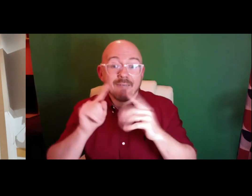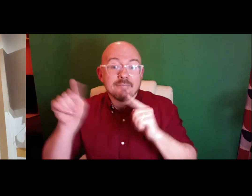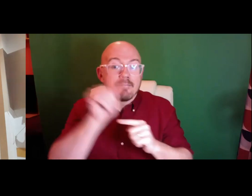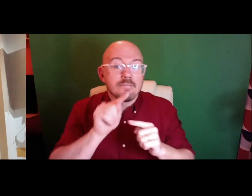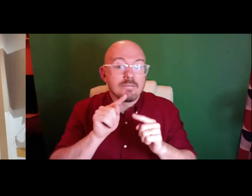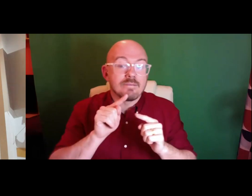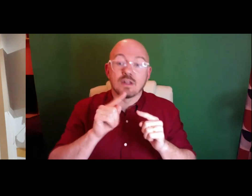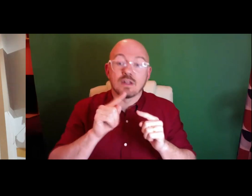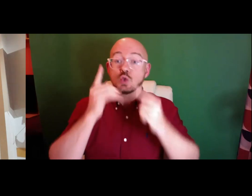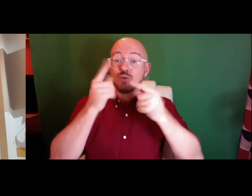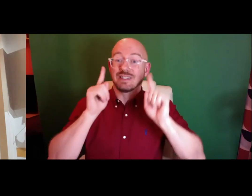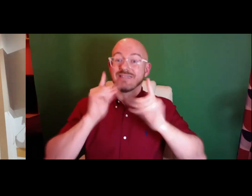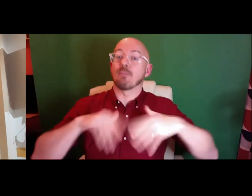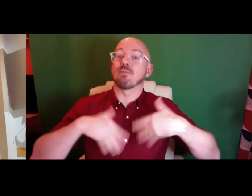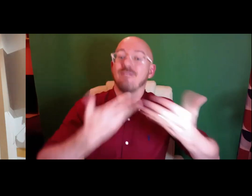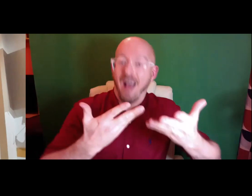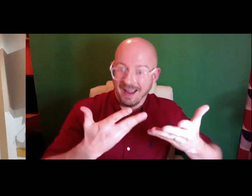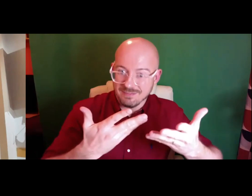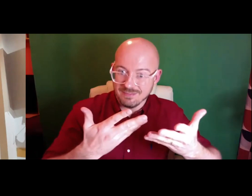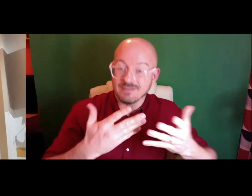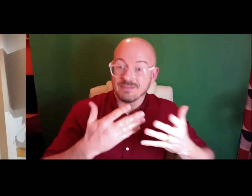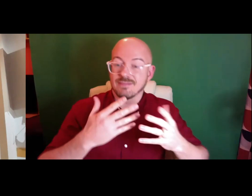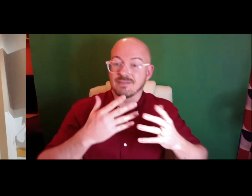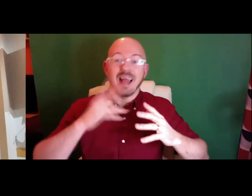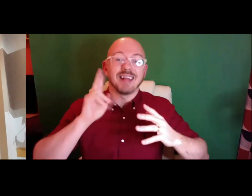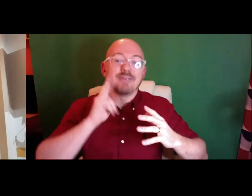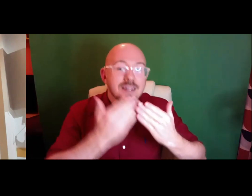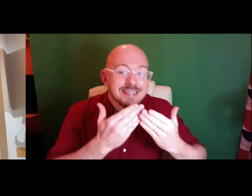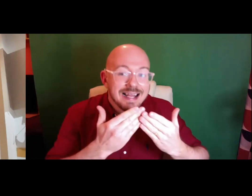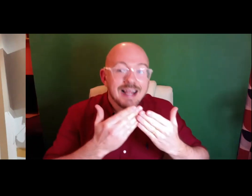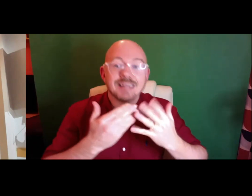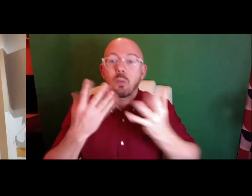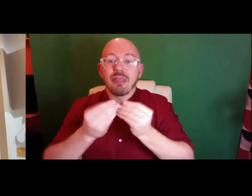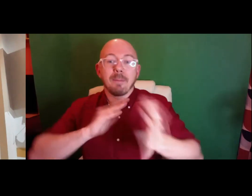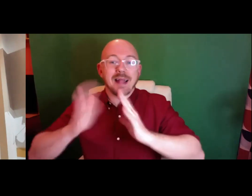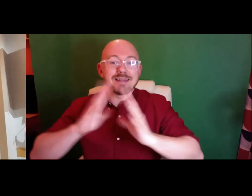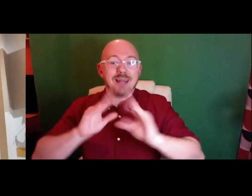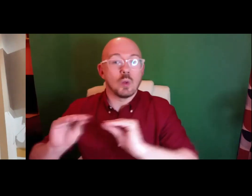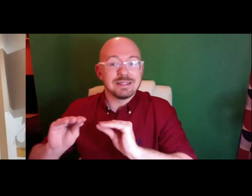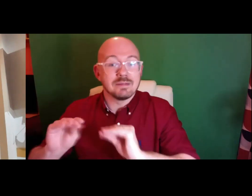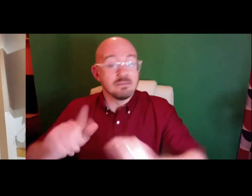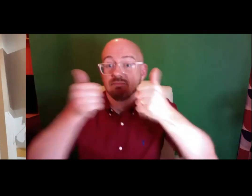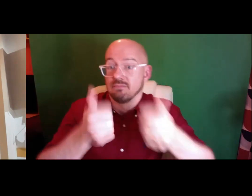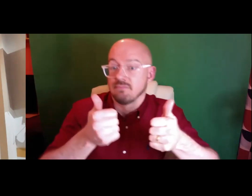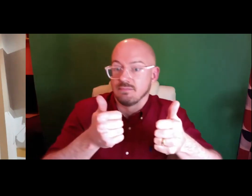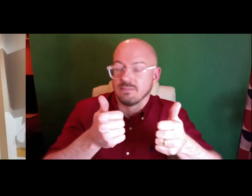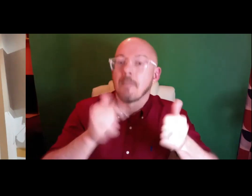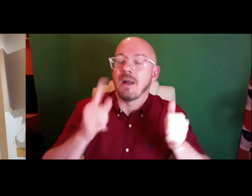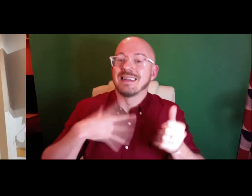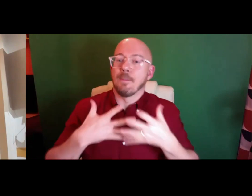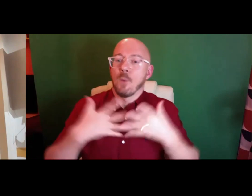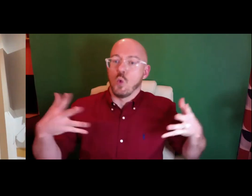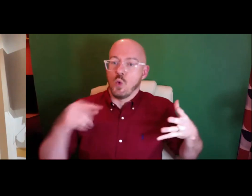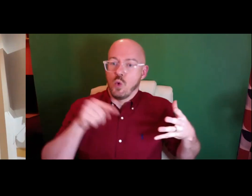York St John. So there are key universities where courses are provided in deaf studies or